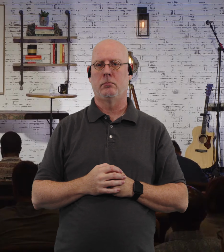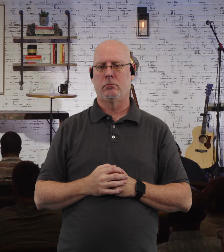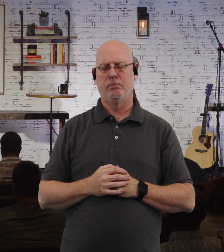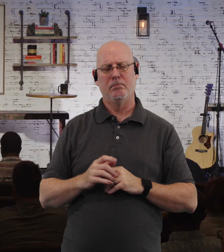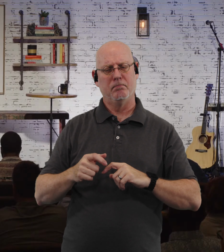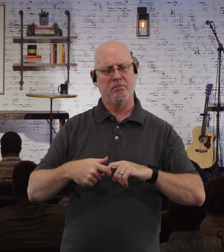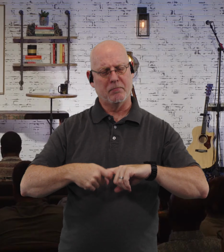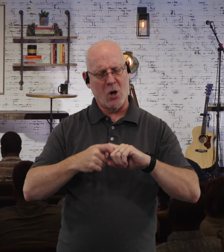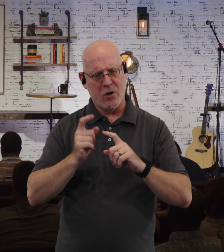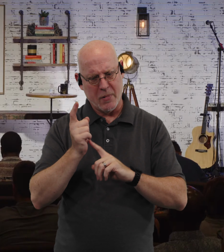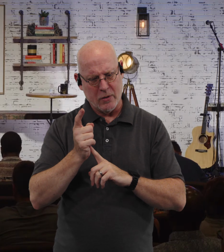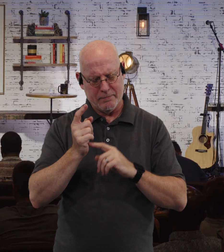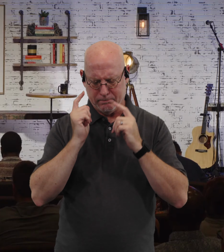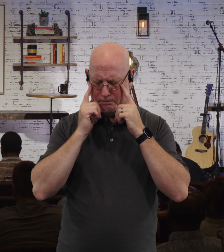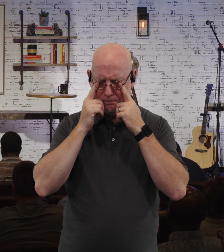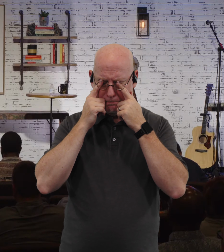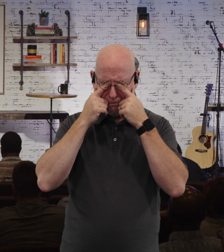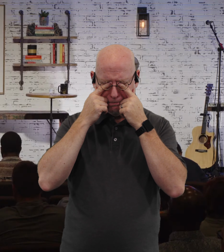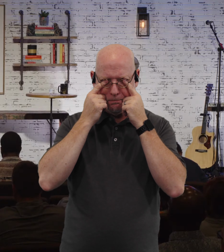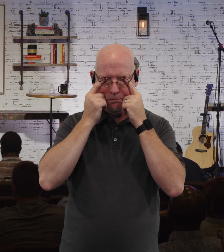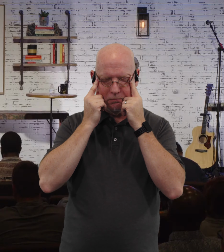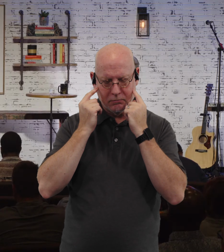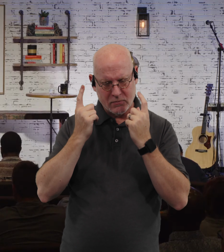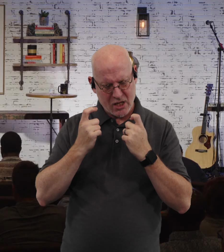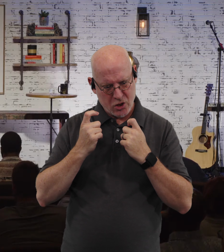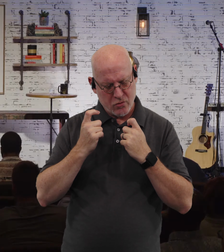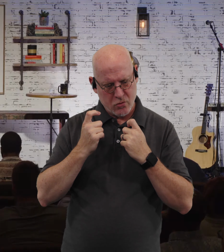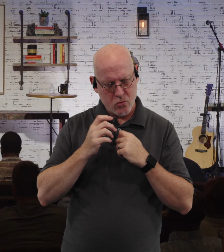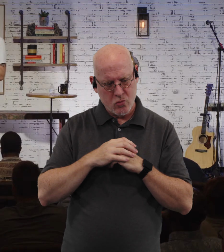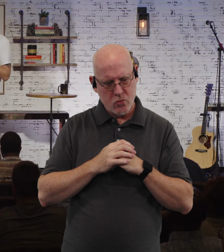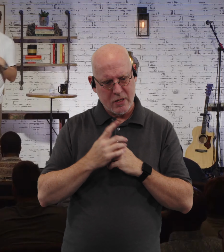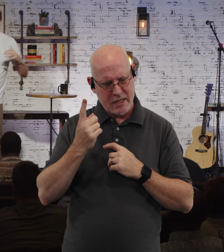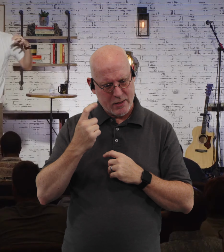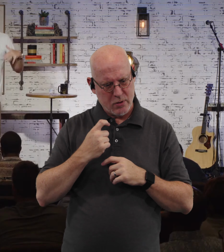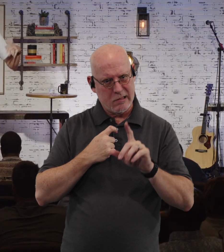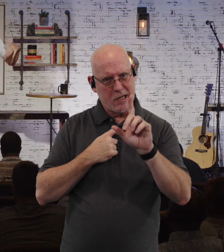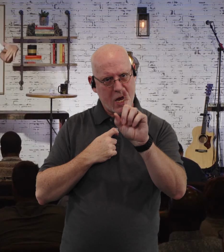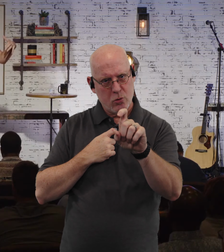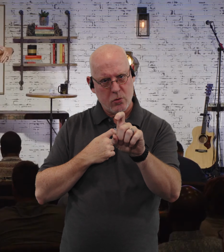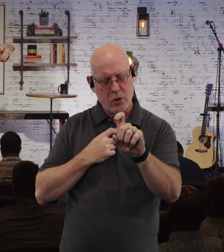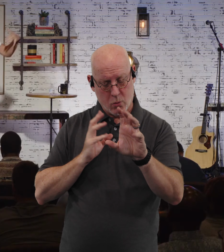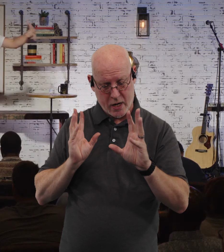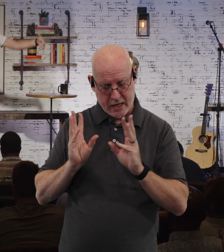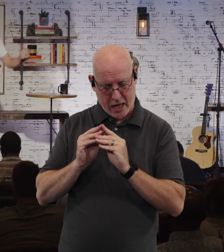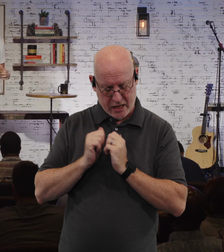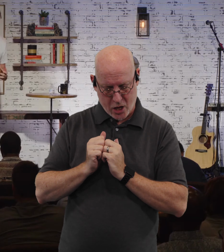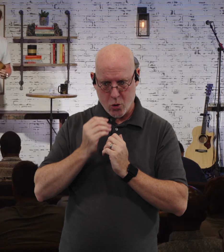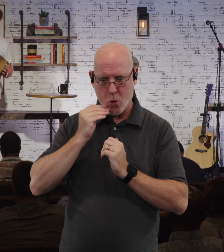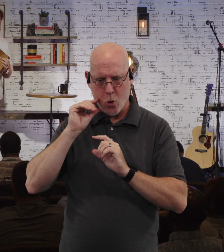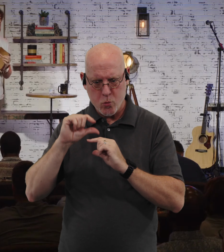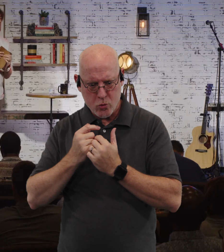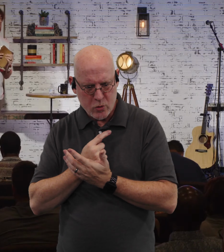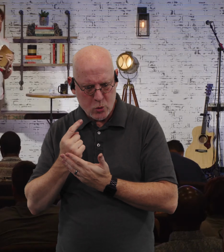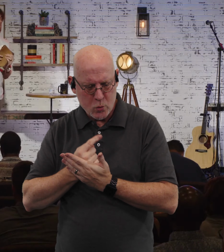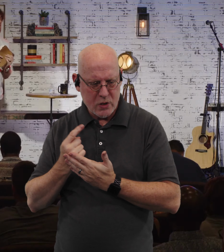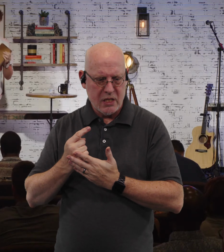And so we just pause here this morning and we ask ourselves, we should all ask ourselves, you should be asking yourself, I should be asking myself, when we gather together in home groups each